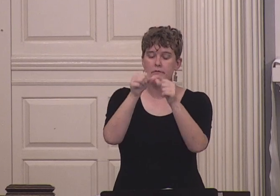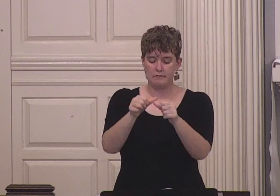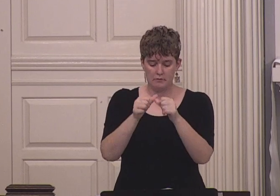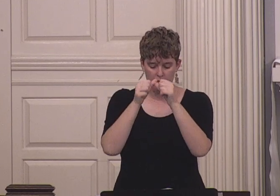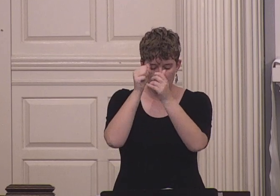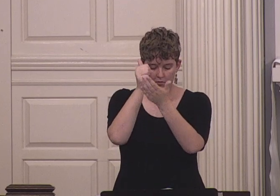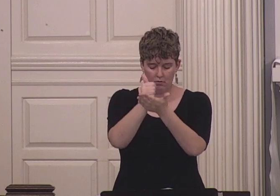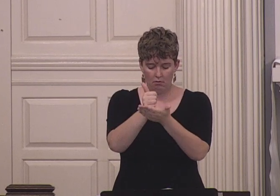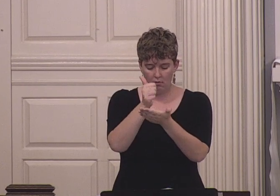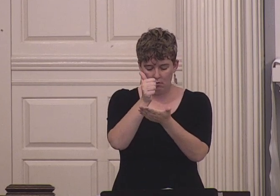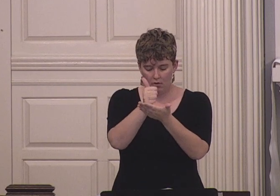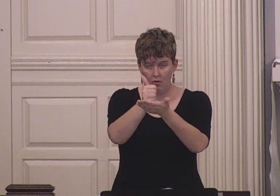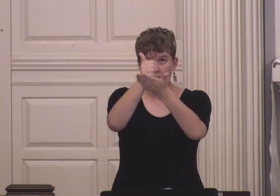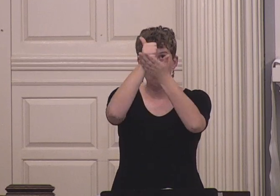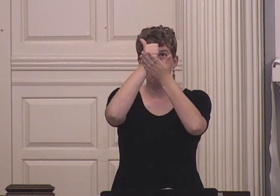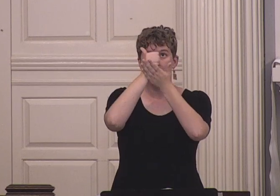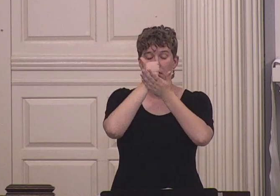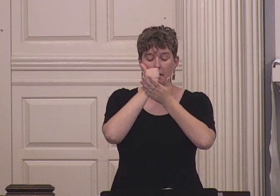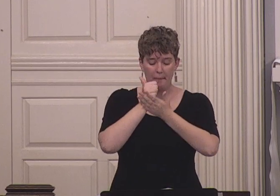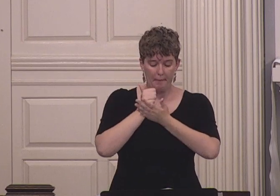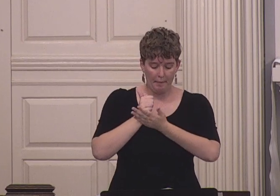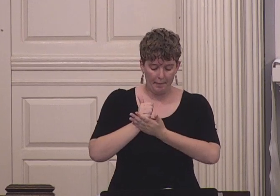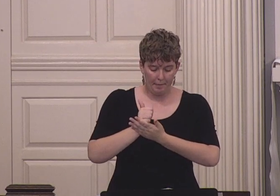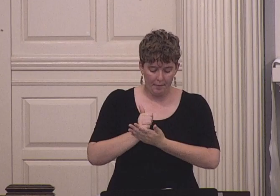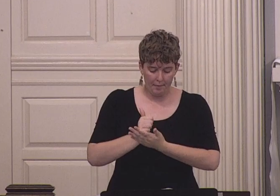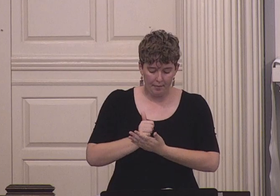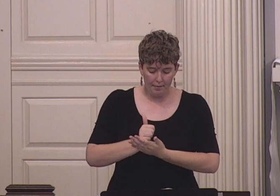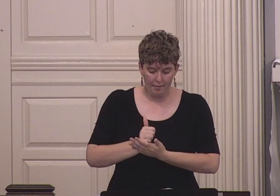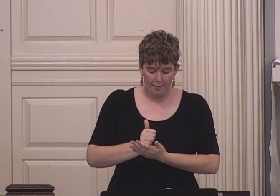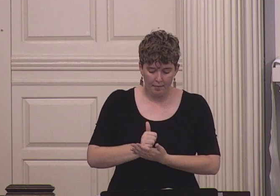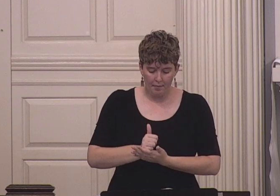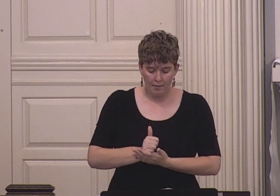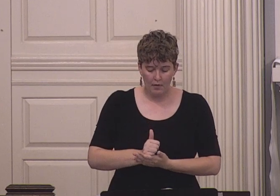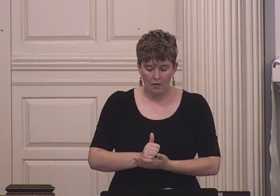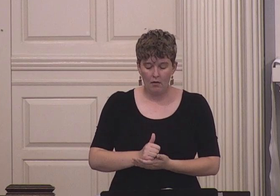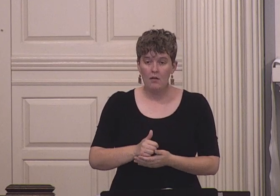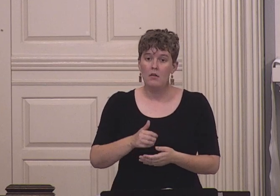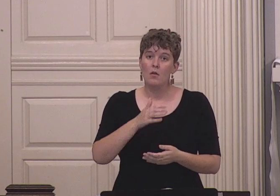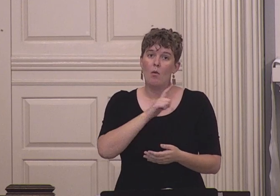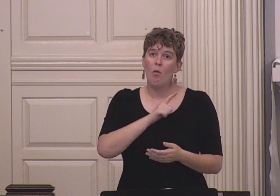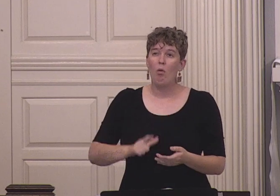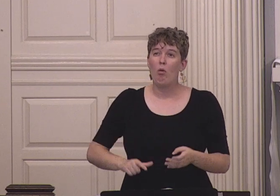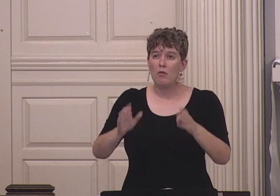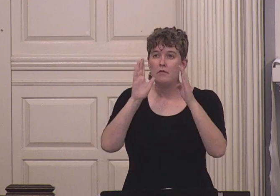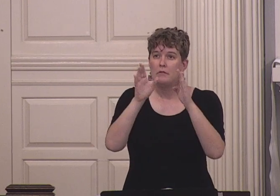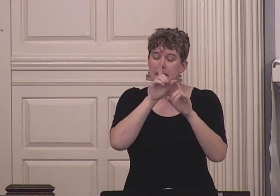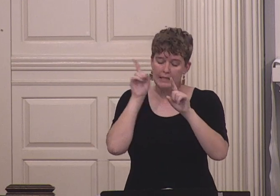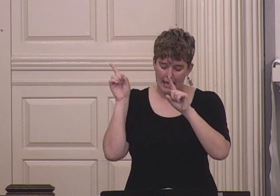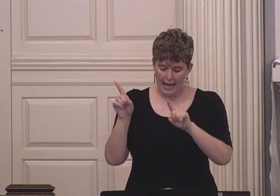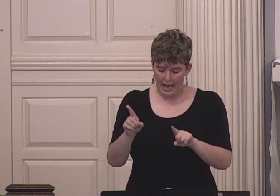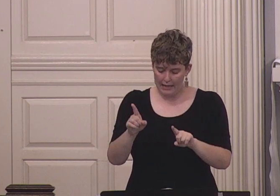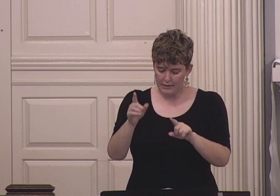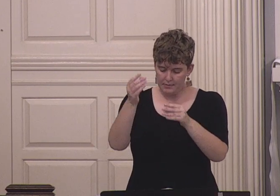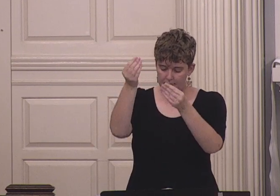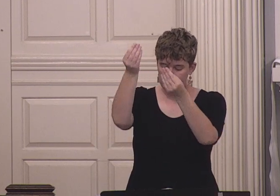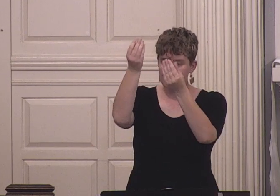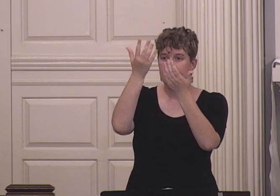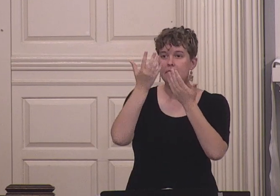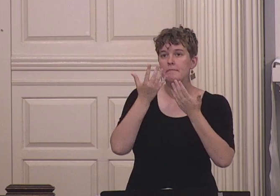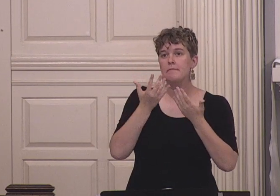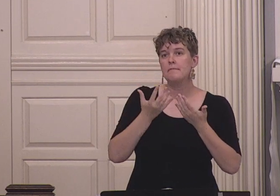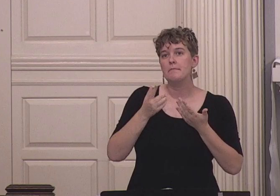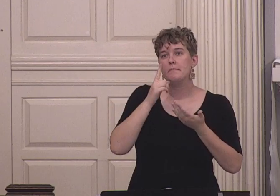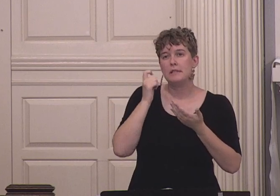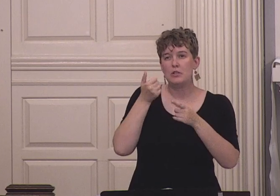with your constant help. Answer me, O Lord, for bounteous